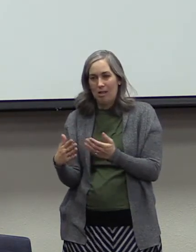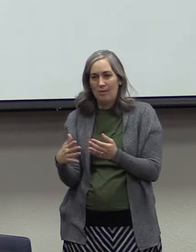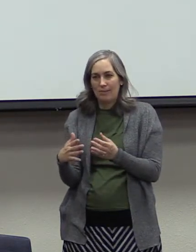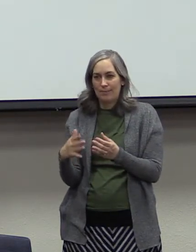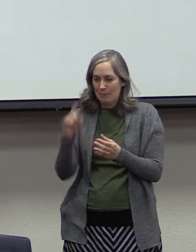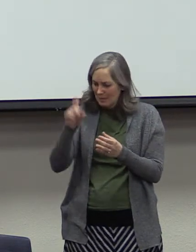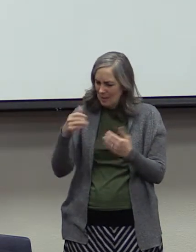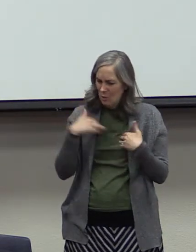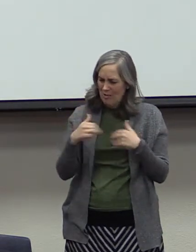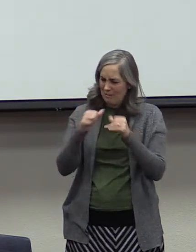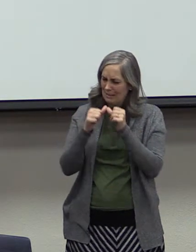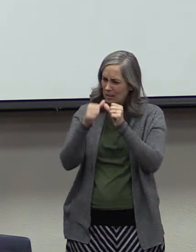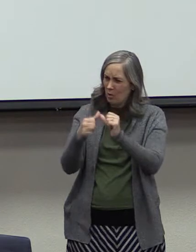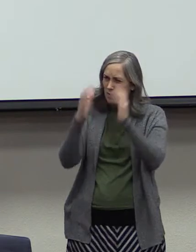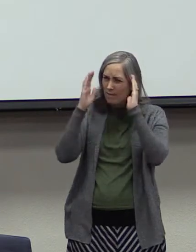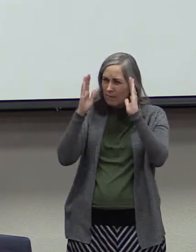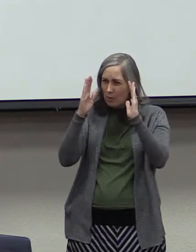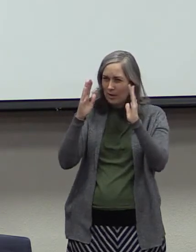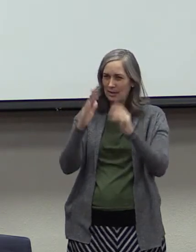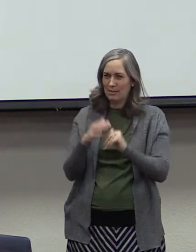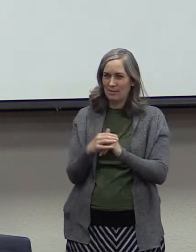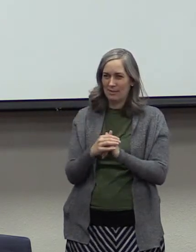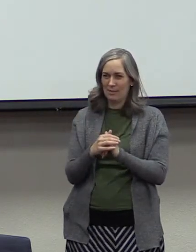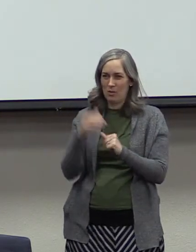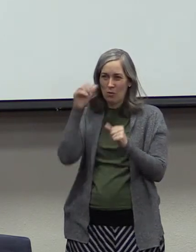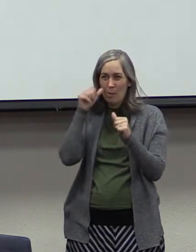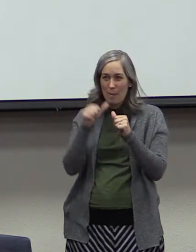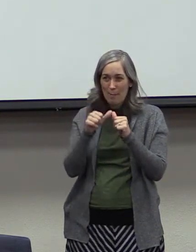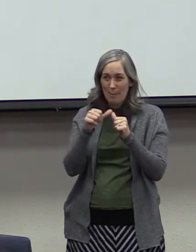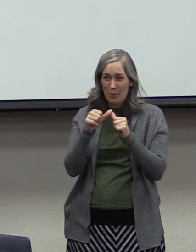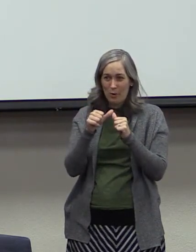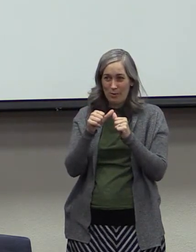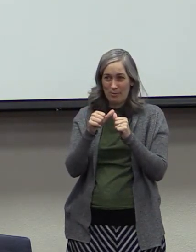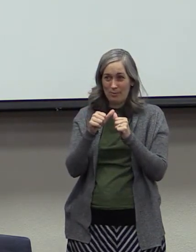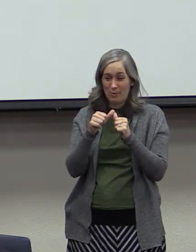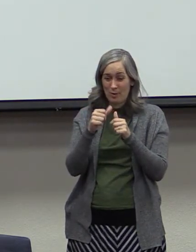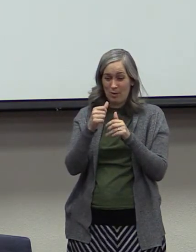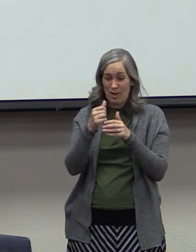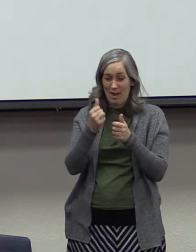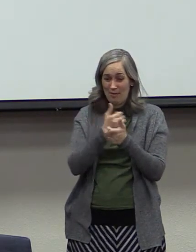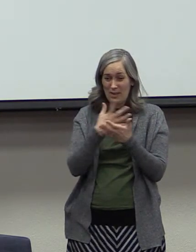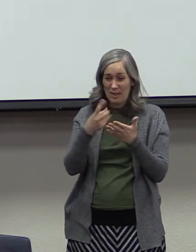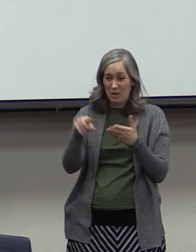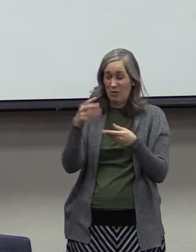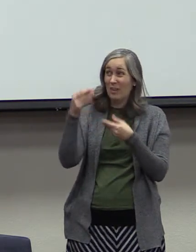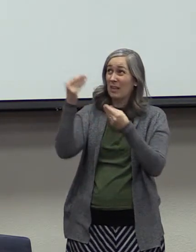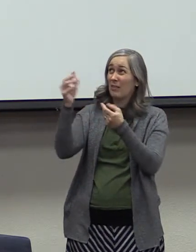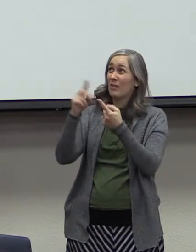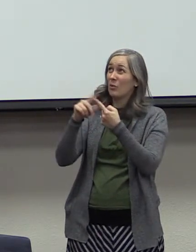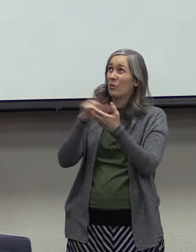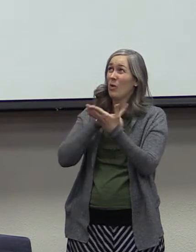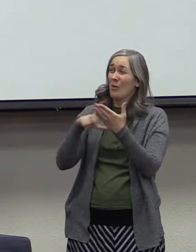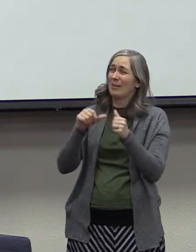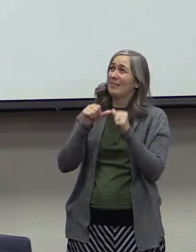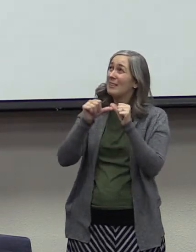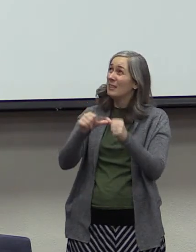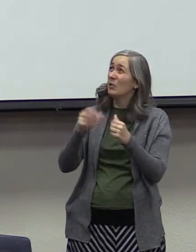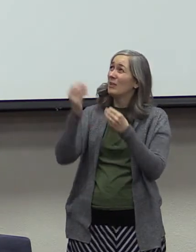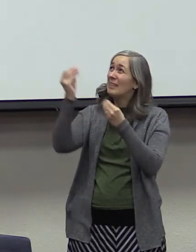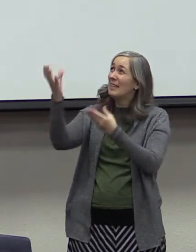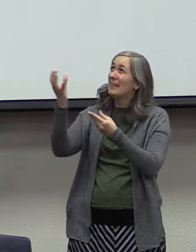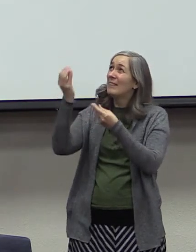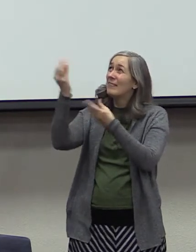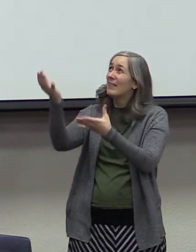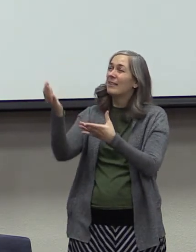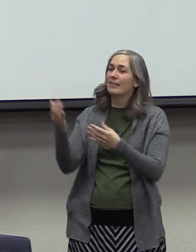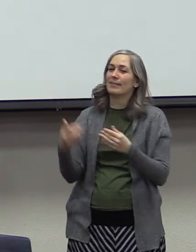Continual focus. Remember what you have given to the Lord and keep giving it. We also need to